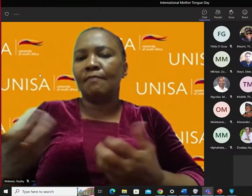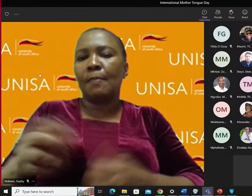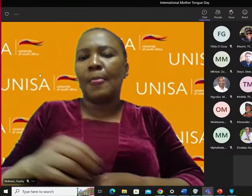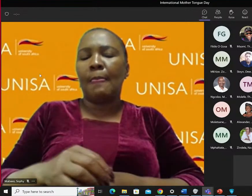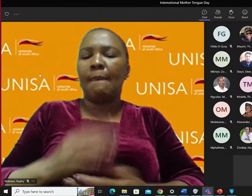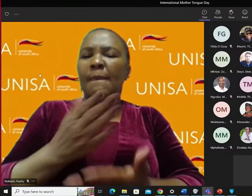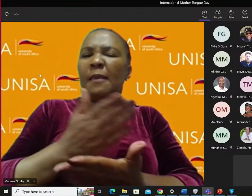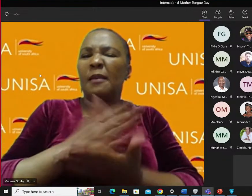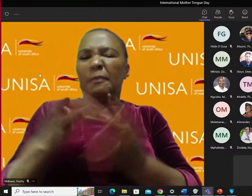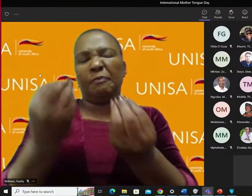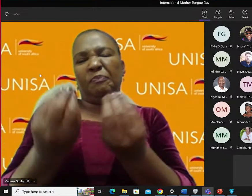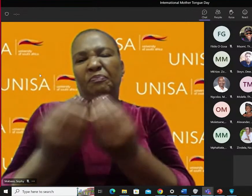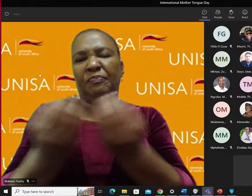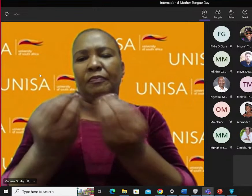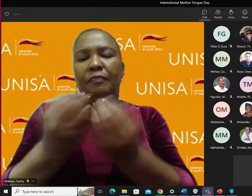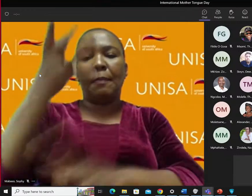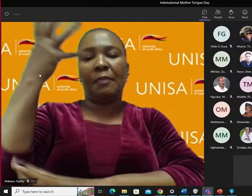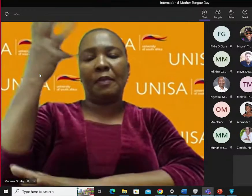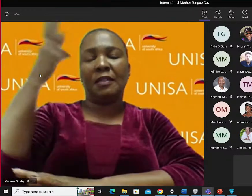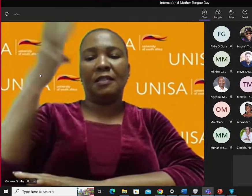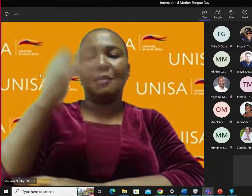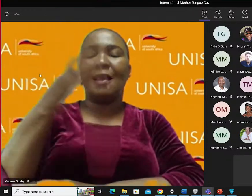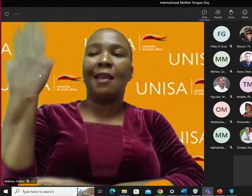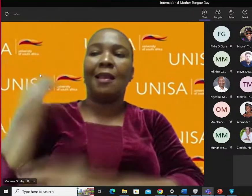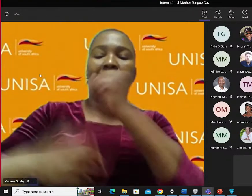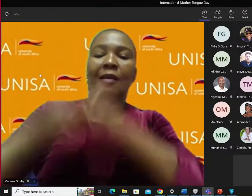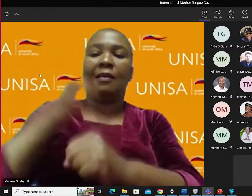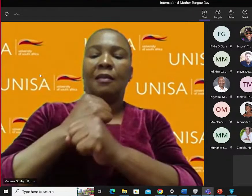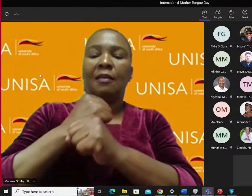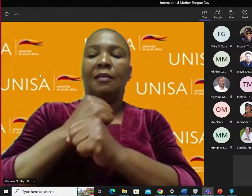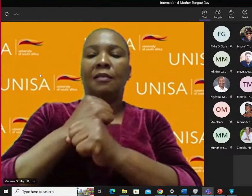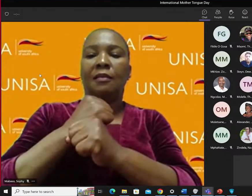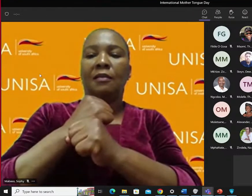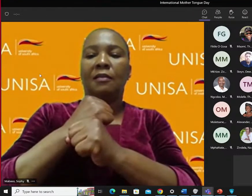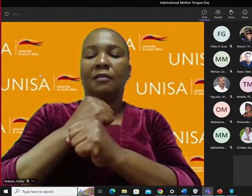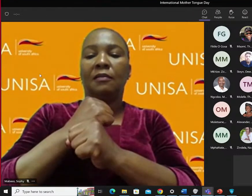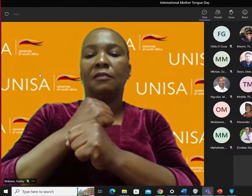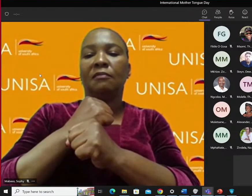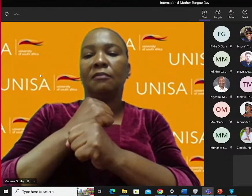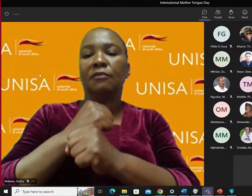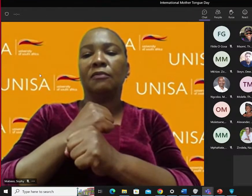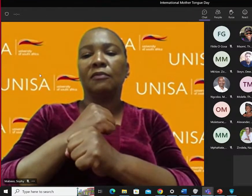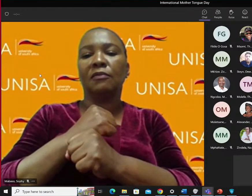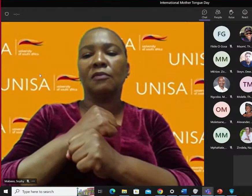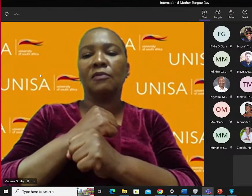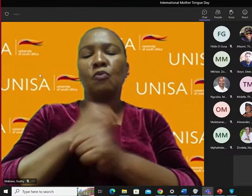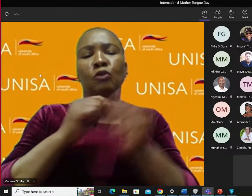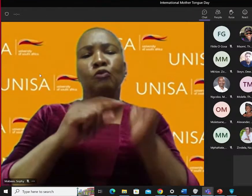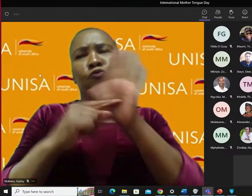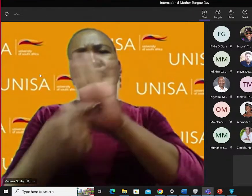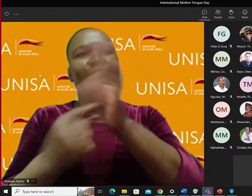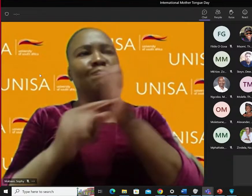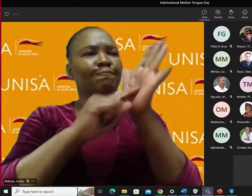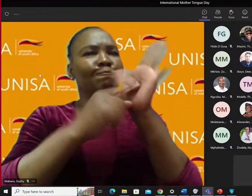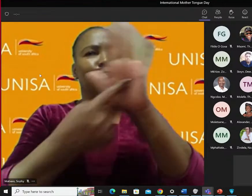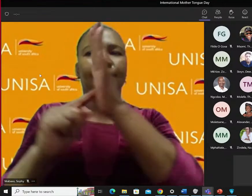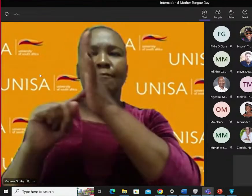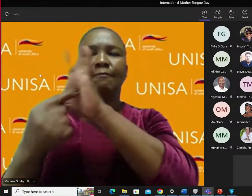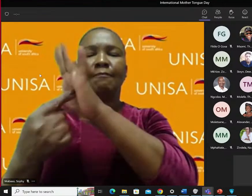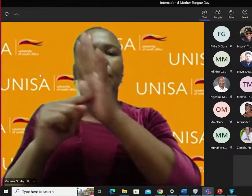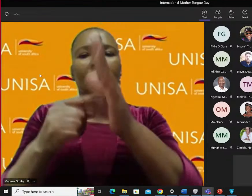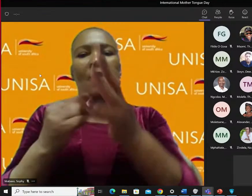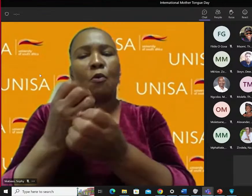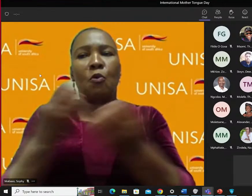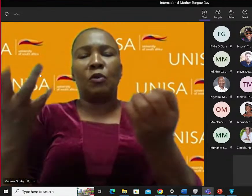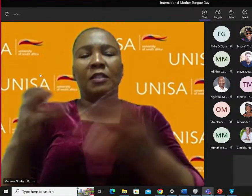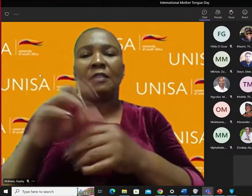several presentations and we were showcasing only the multilingual